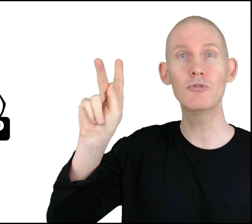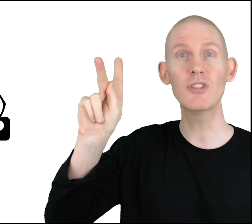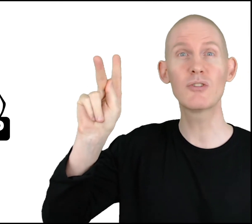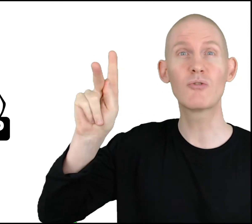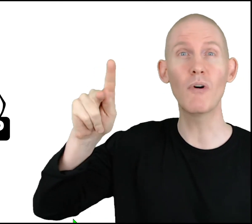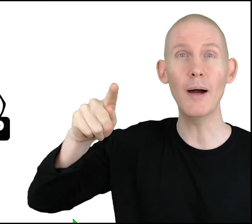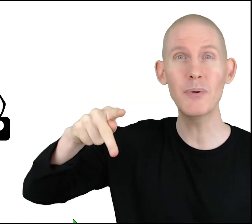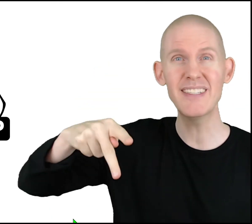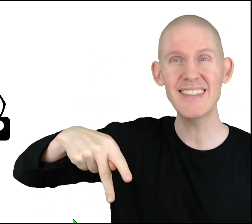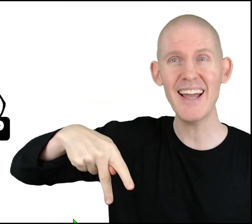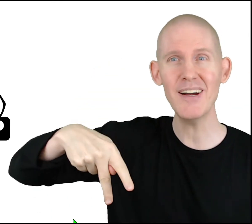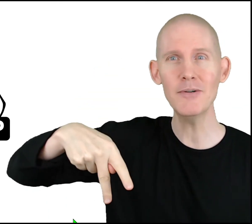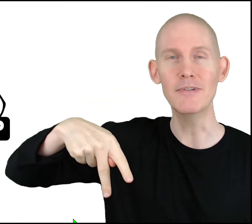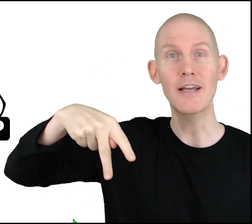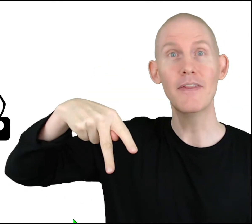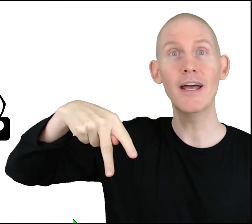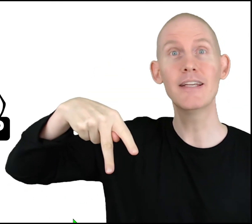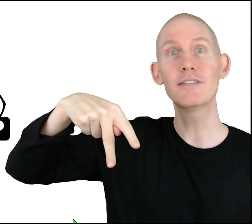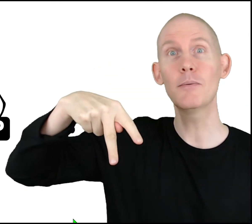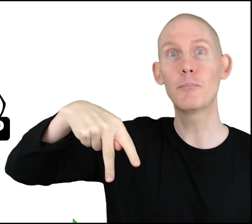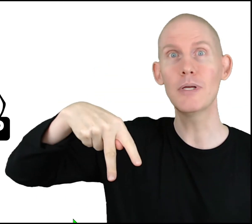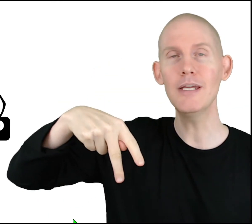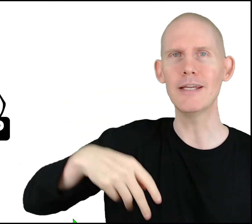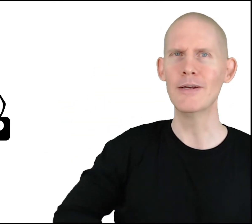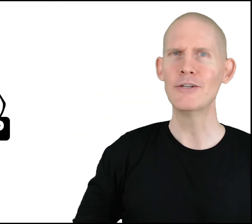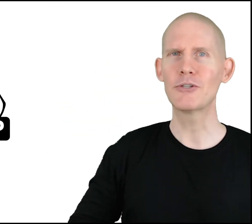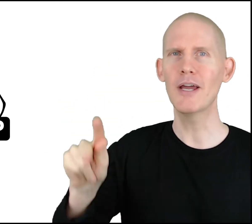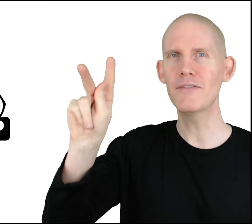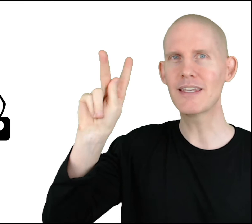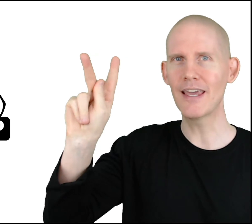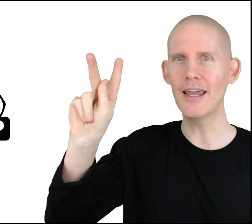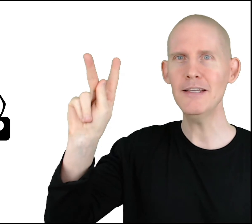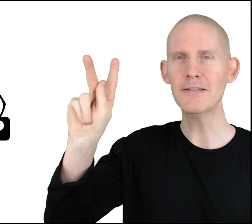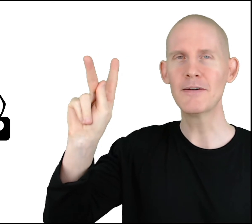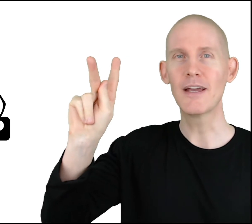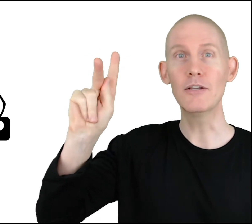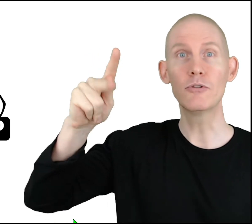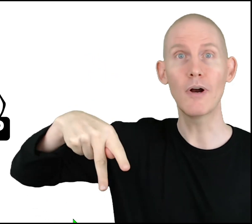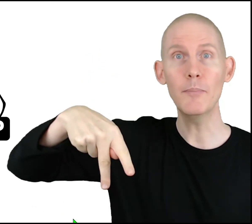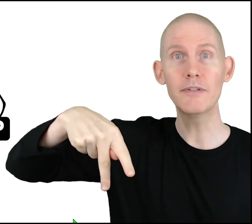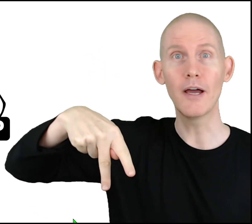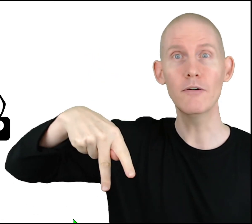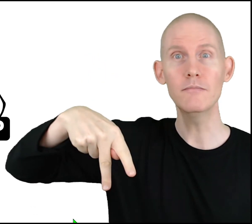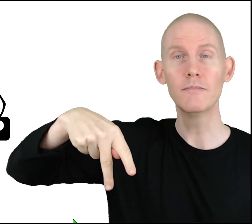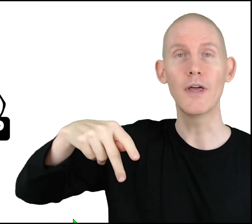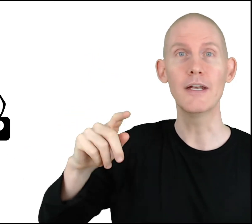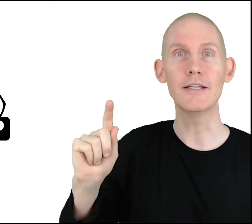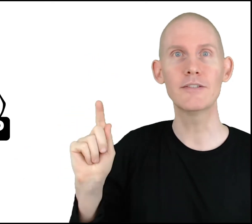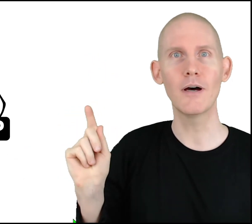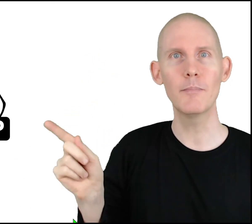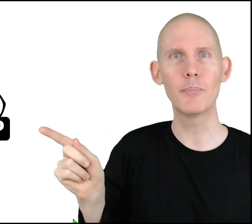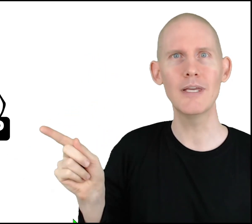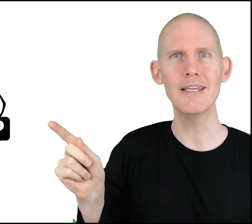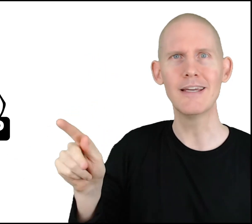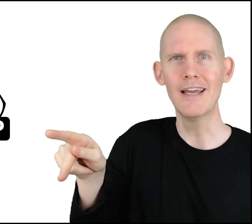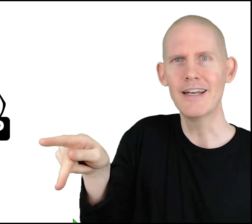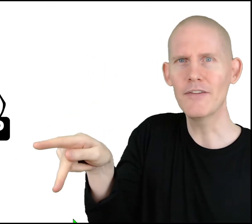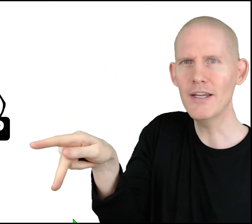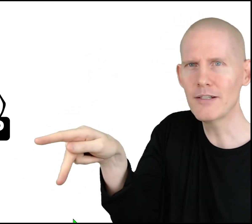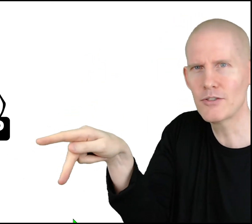just drop it down. That is a P. So you have the K, and you drop it down. That is a P. Now they show